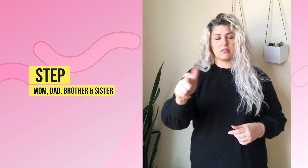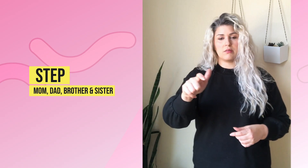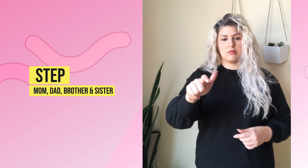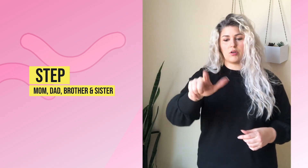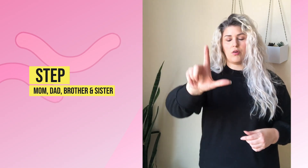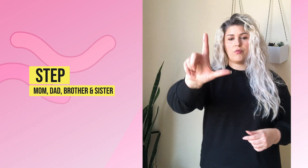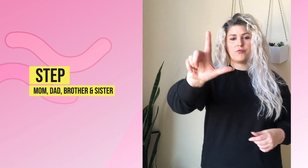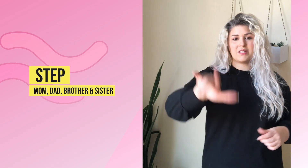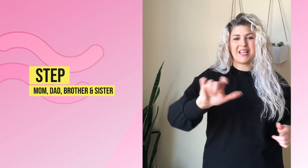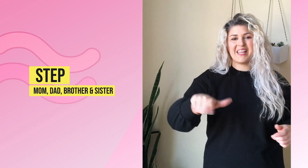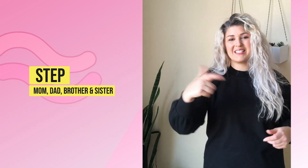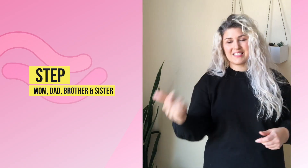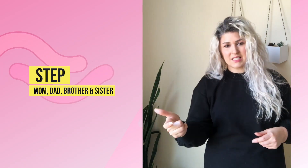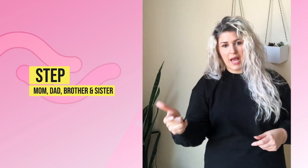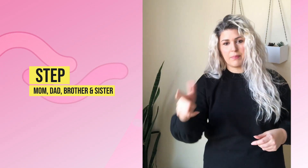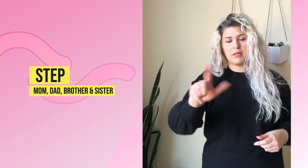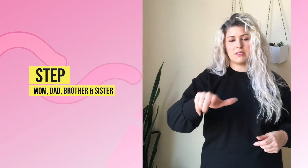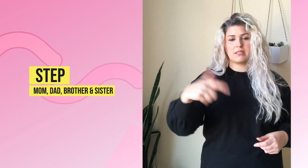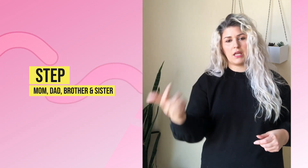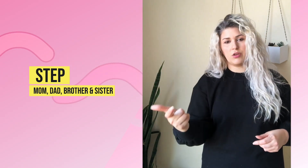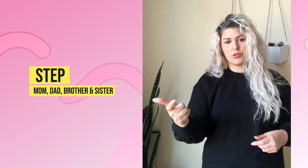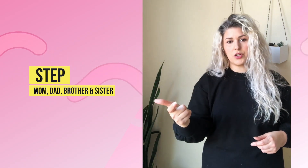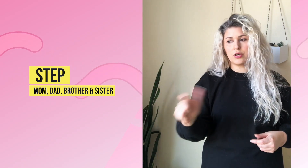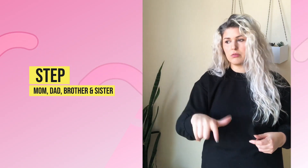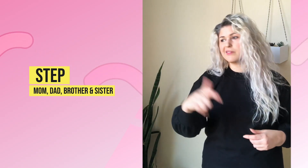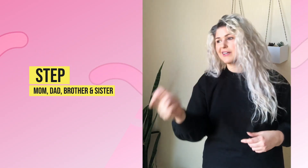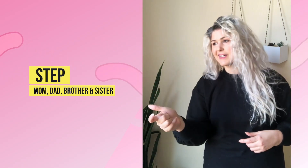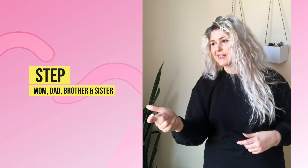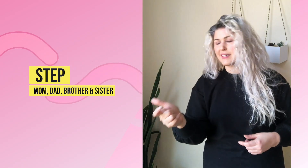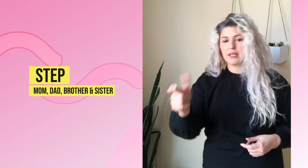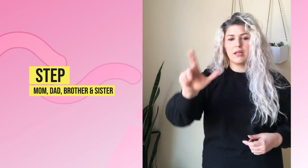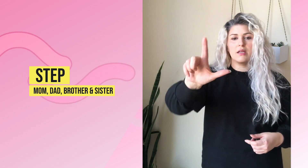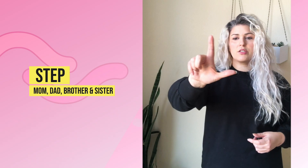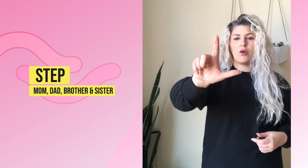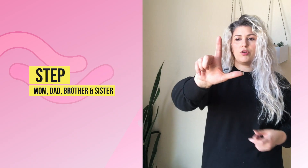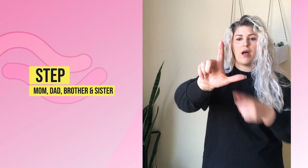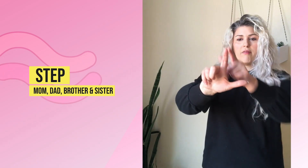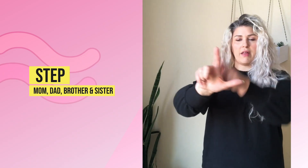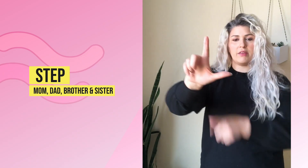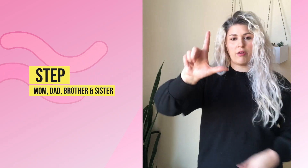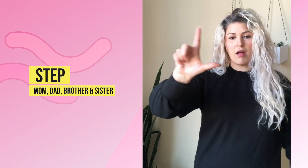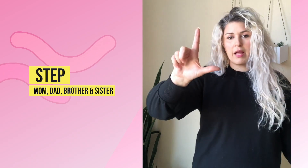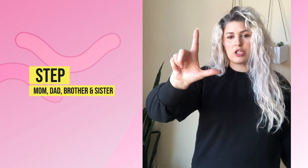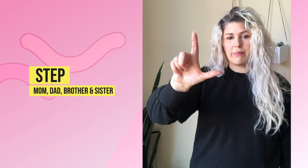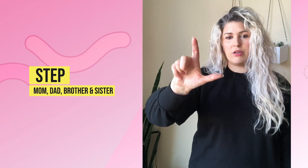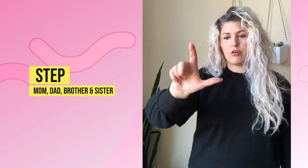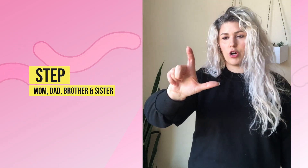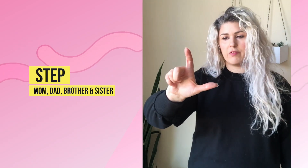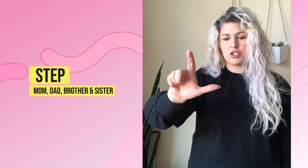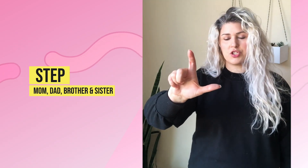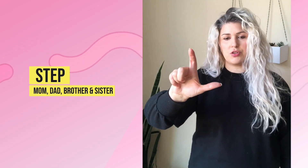like this. So to say step, it's like saying your turn. So you have like your L hand shape